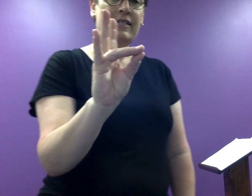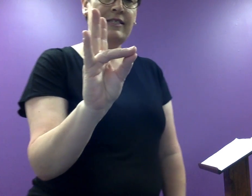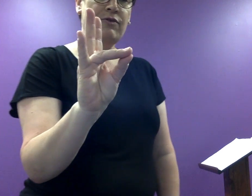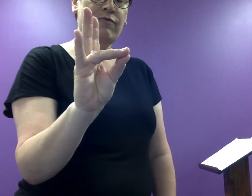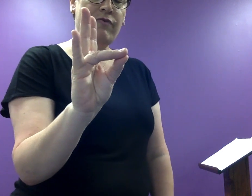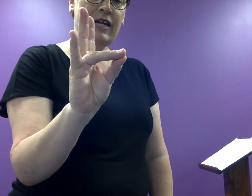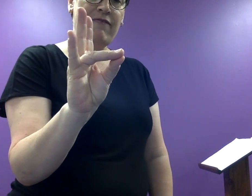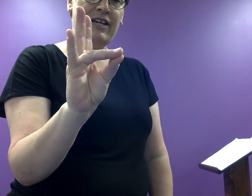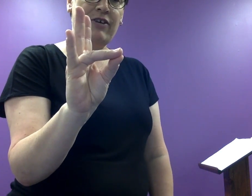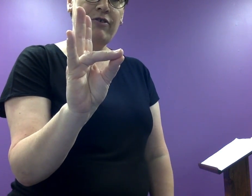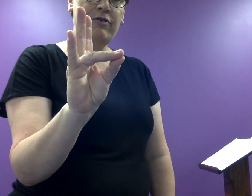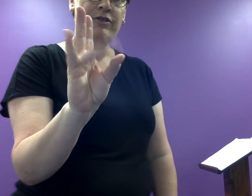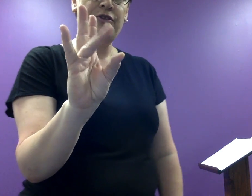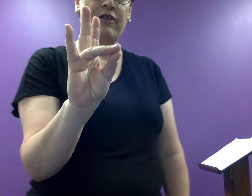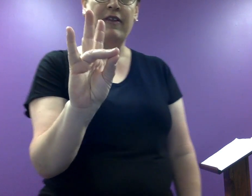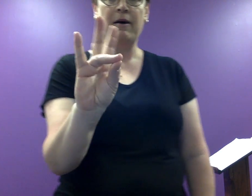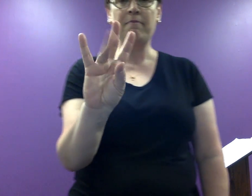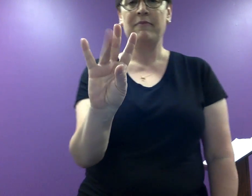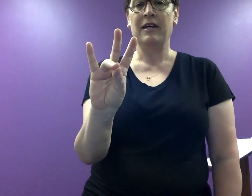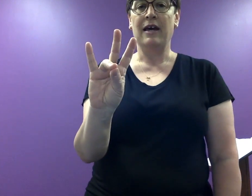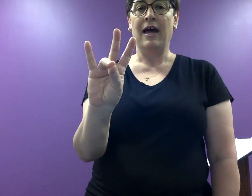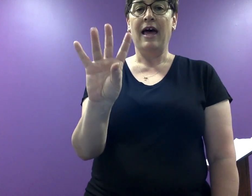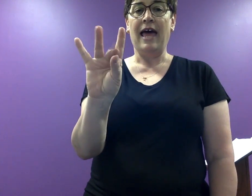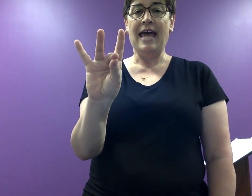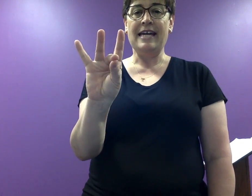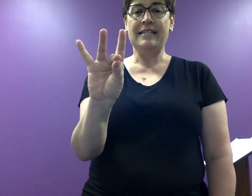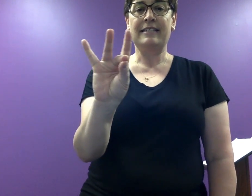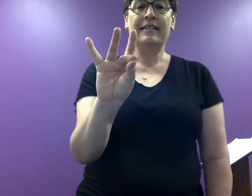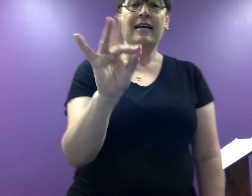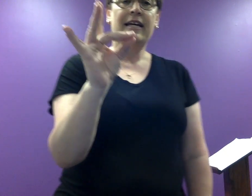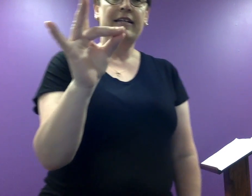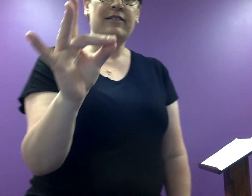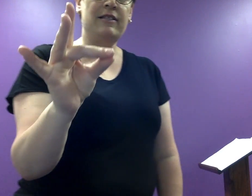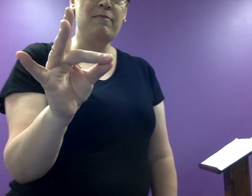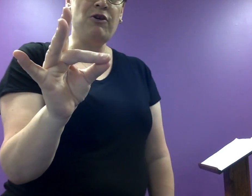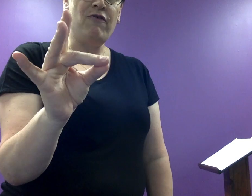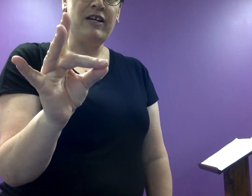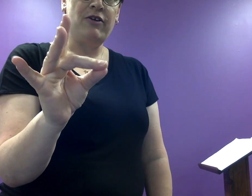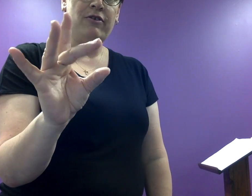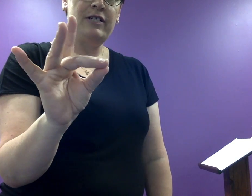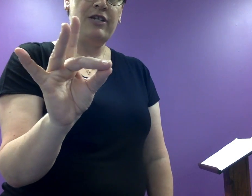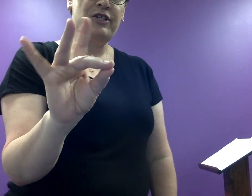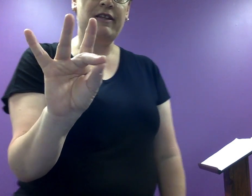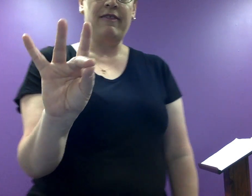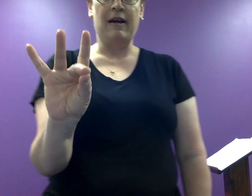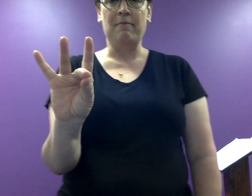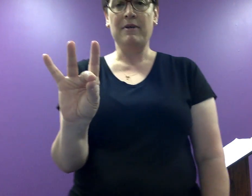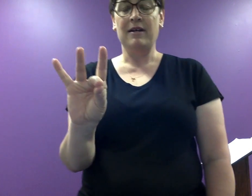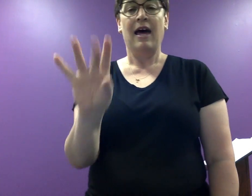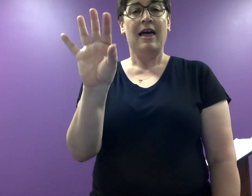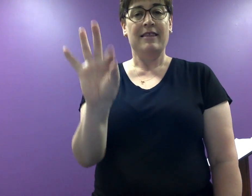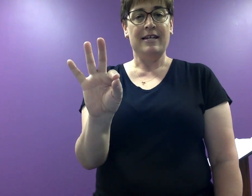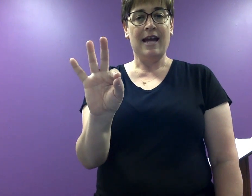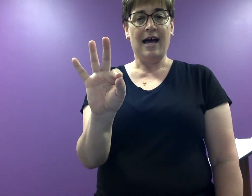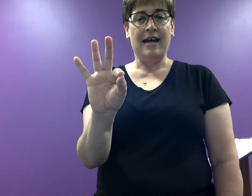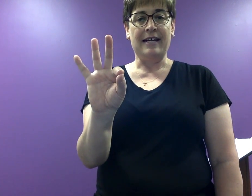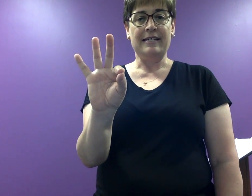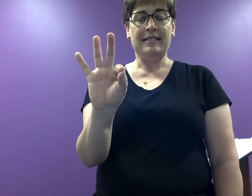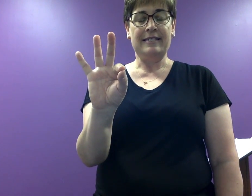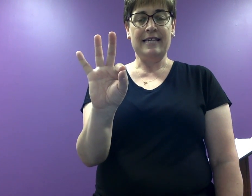the ring finger to the thumb. 8 is the middle finger touching the thumb. And then 9 is the